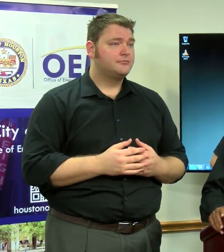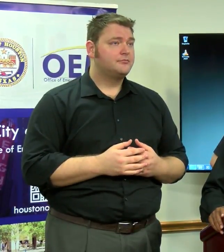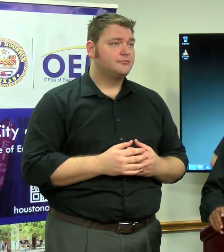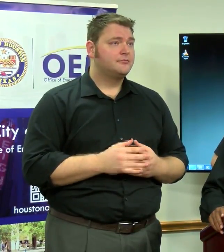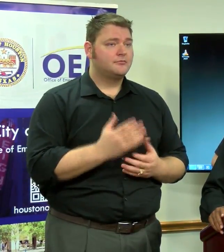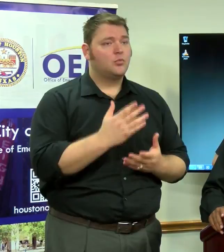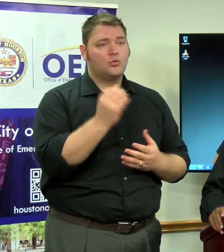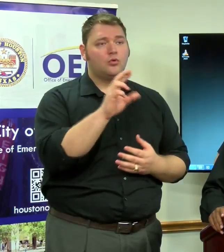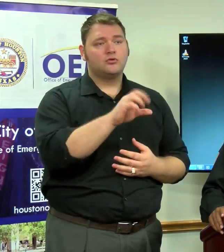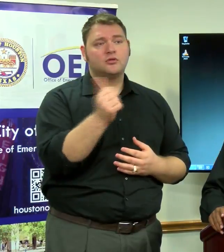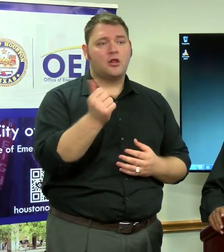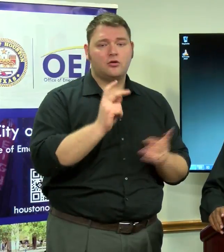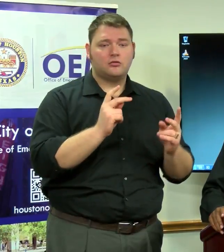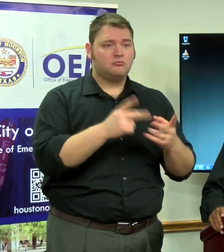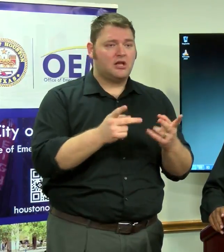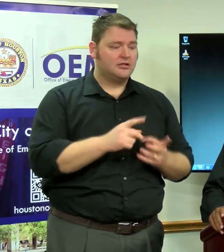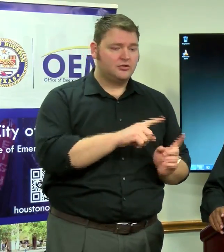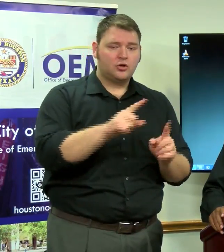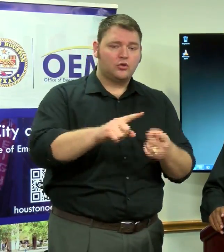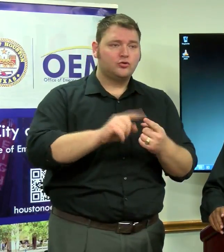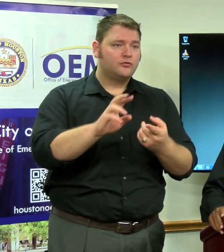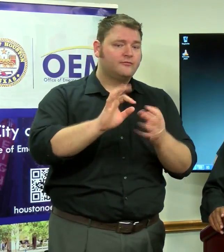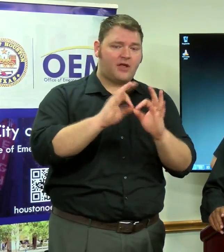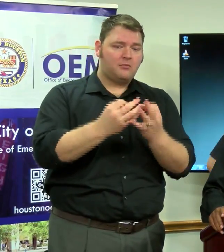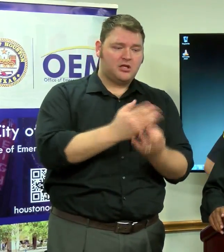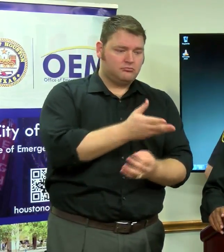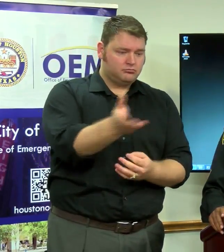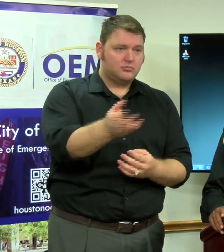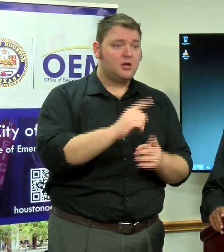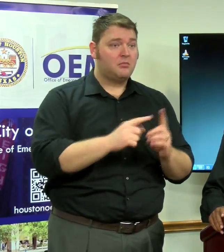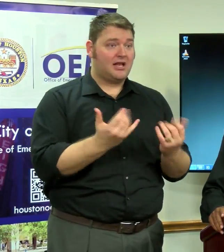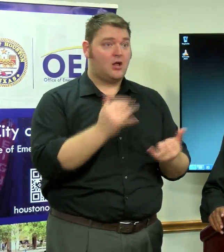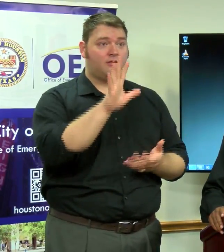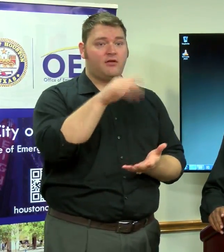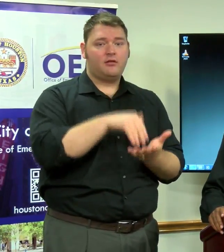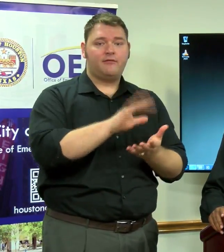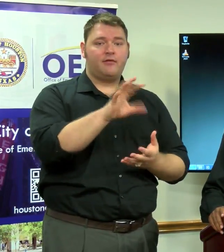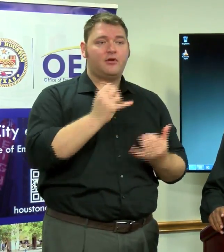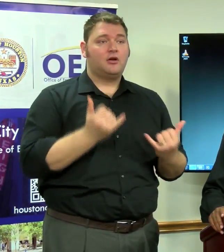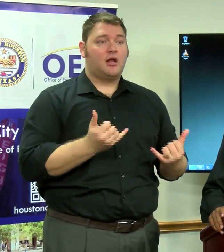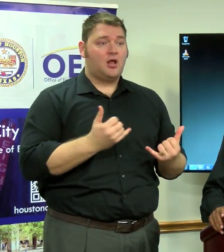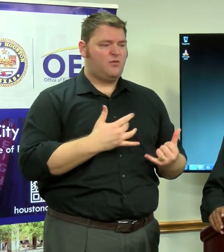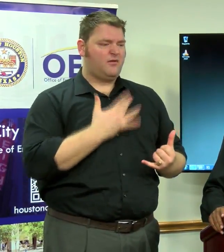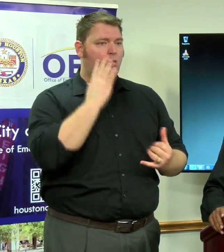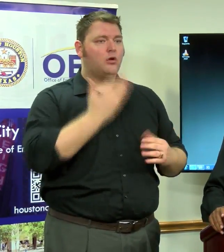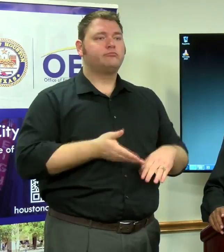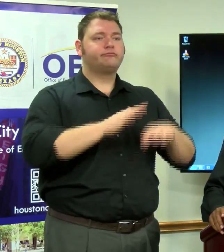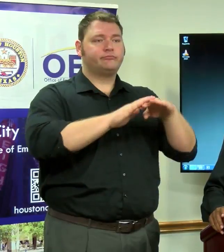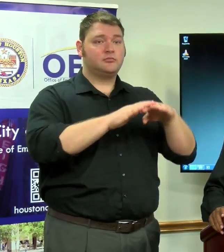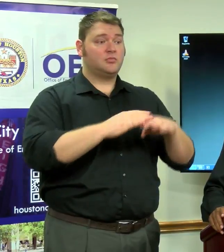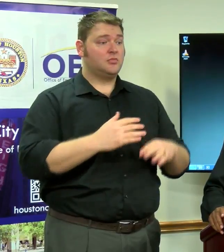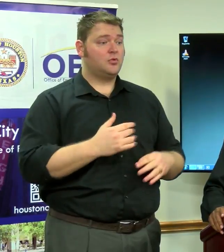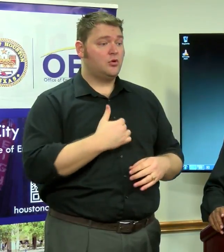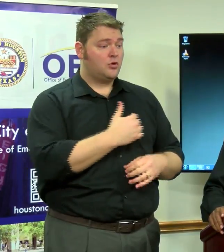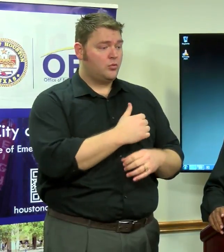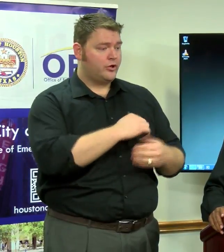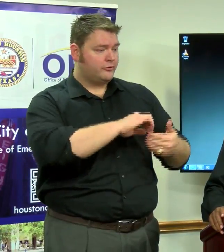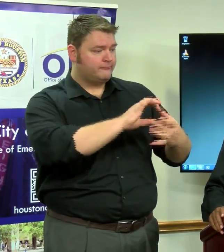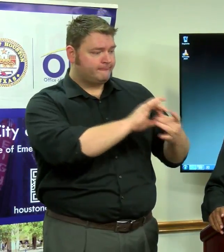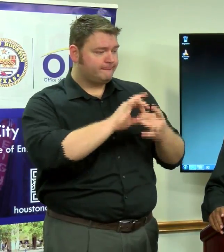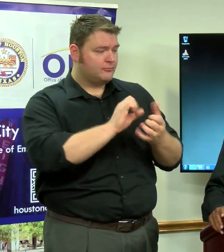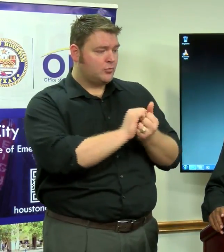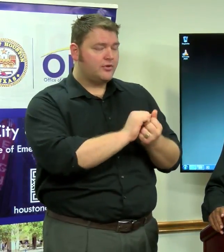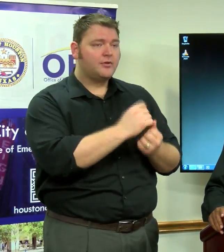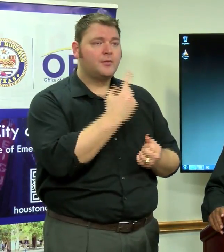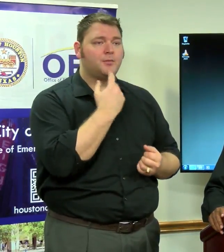some other place living with relatives. But 5,500 for now. That number is expected to rise. We're working with Red Cross and our other partners to